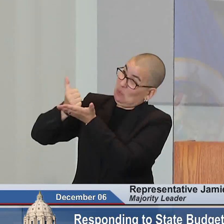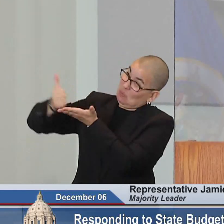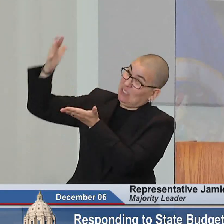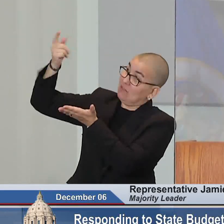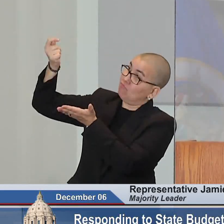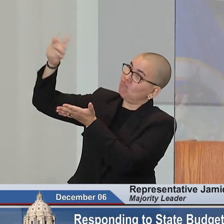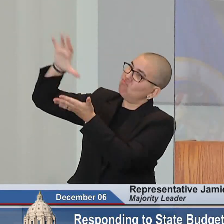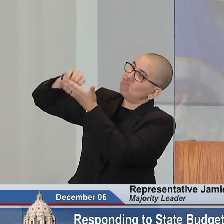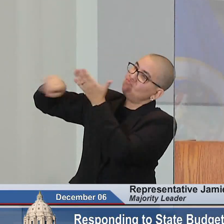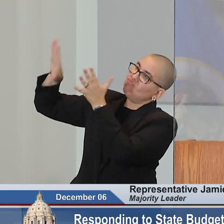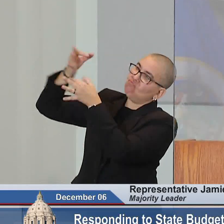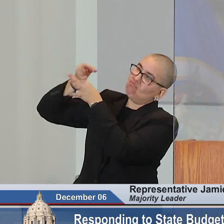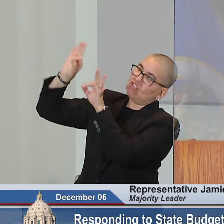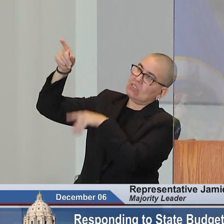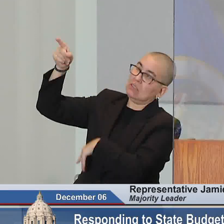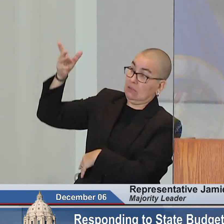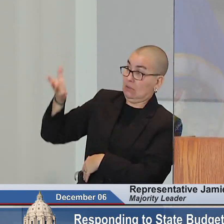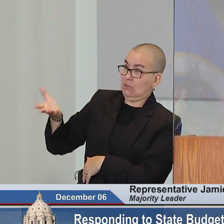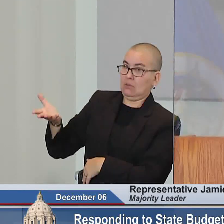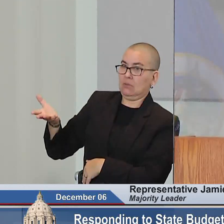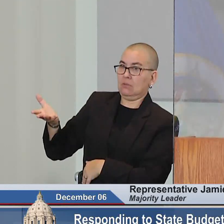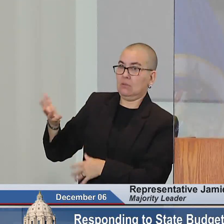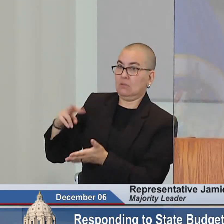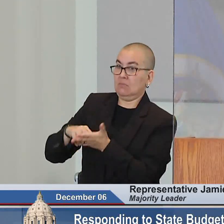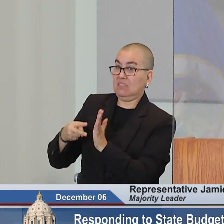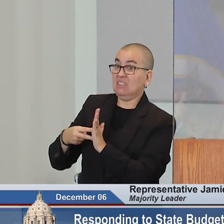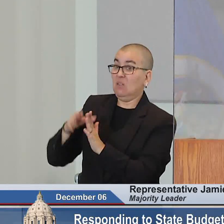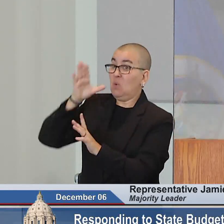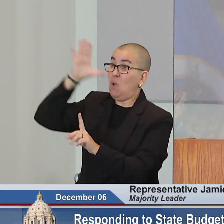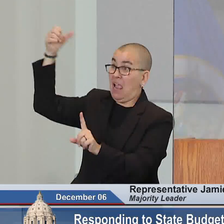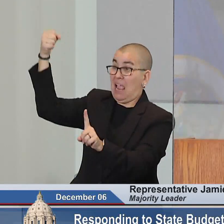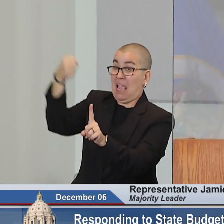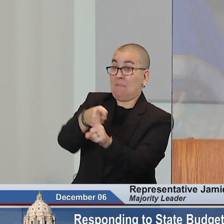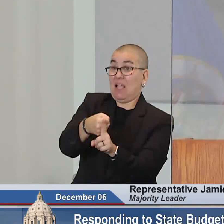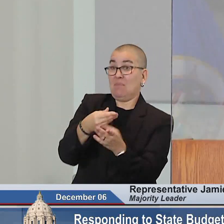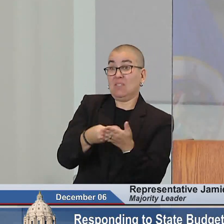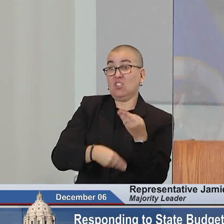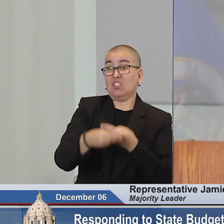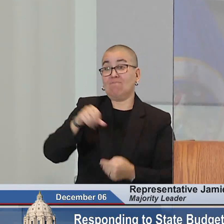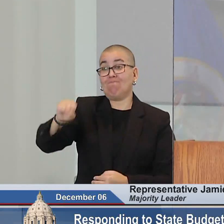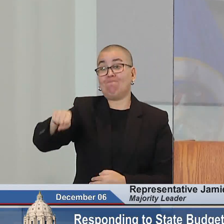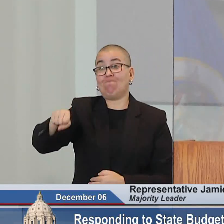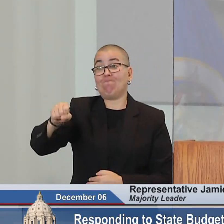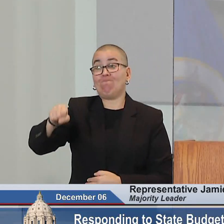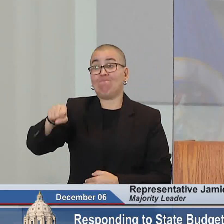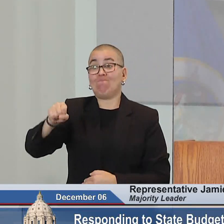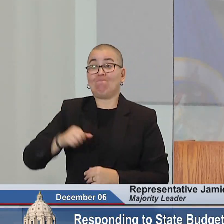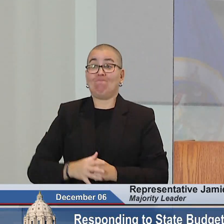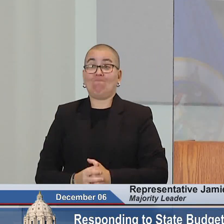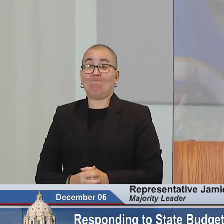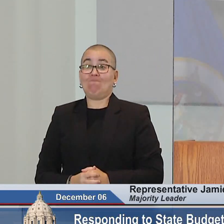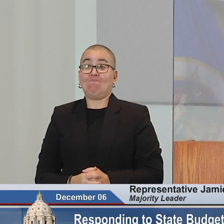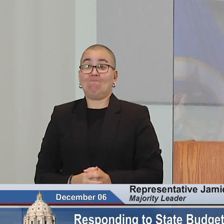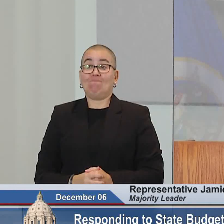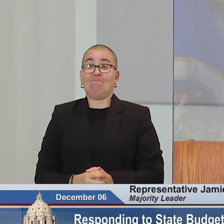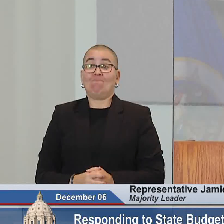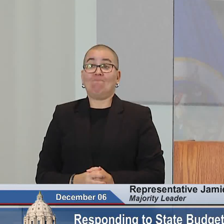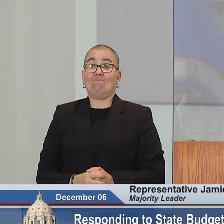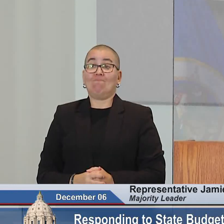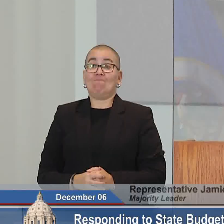as Governor Walz said, then that has a big impact on our budget, and it has a more limited impact on those individuals.